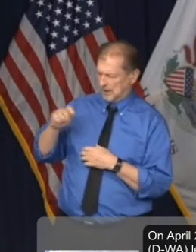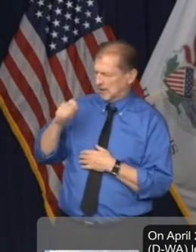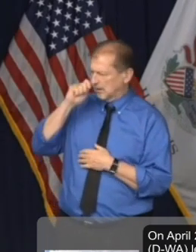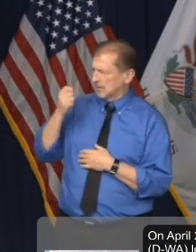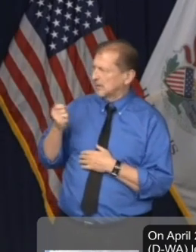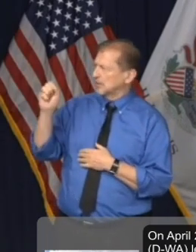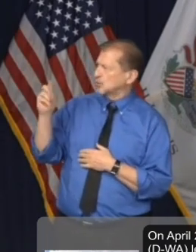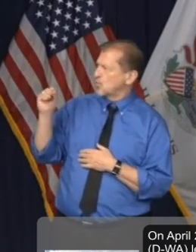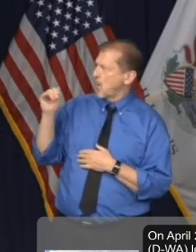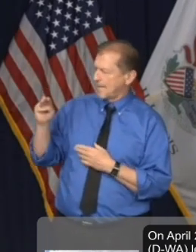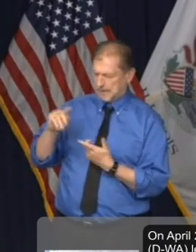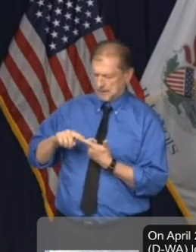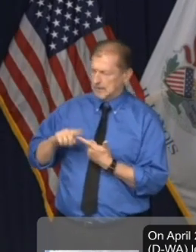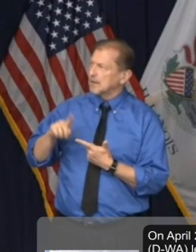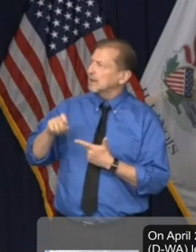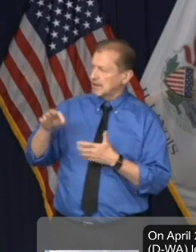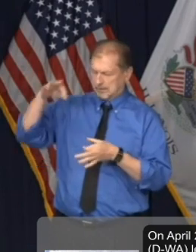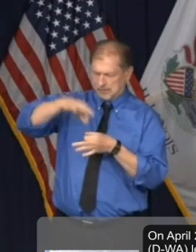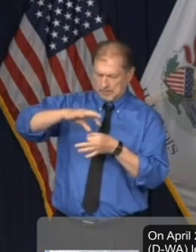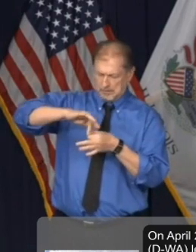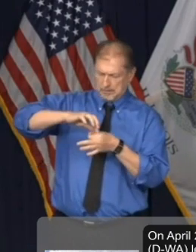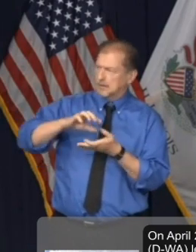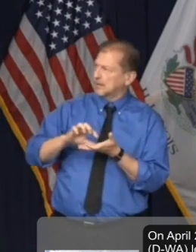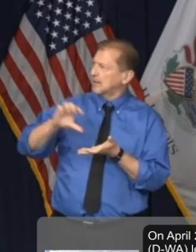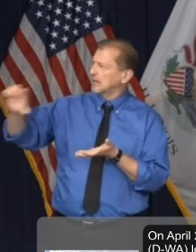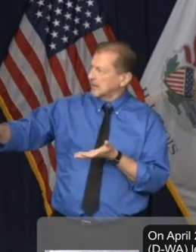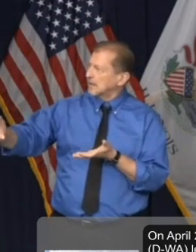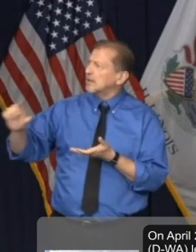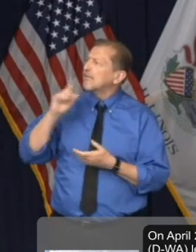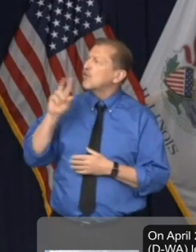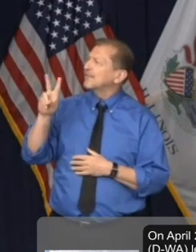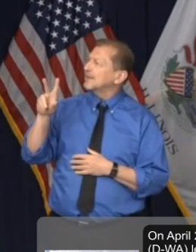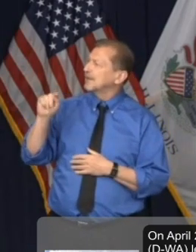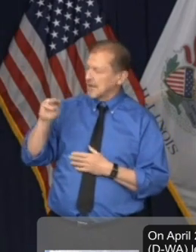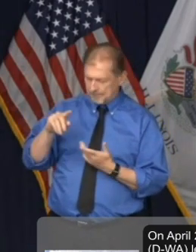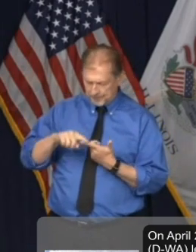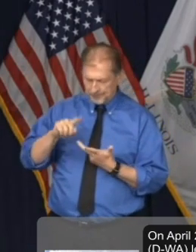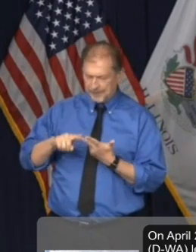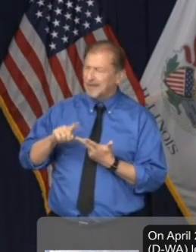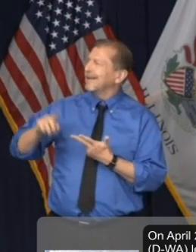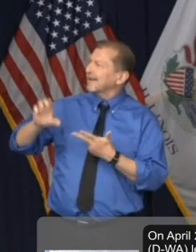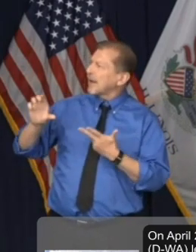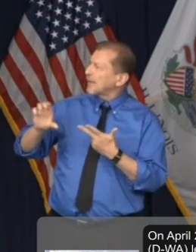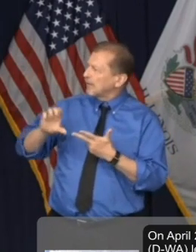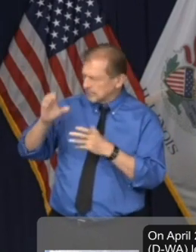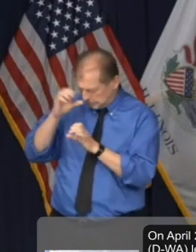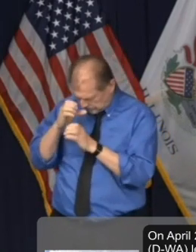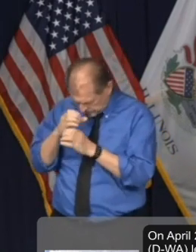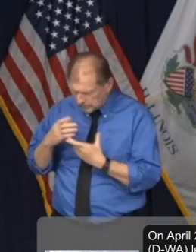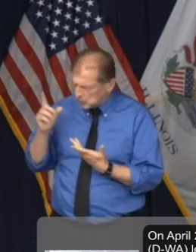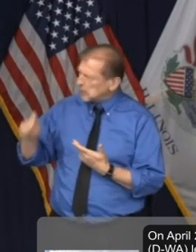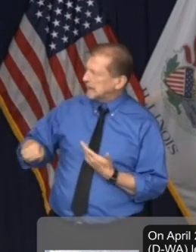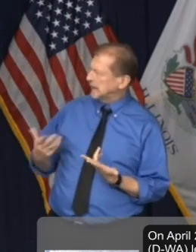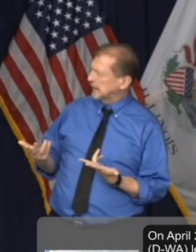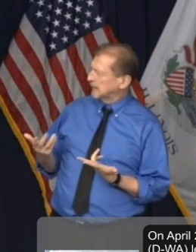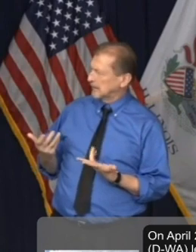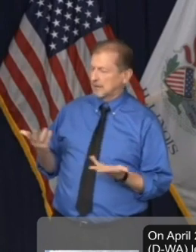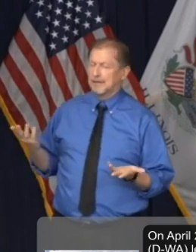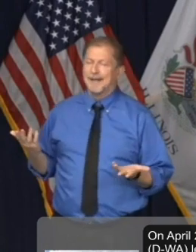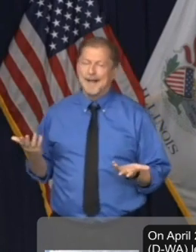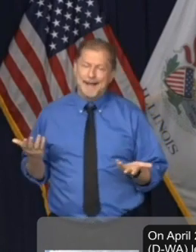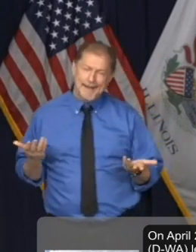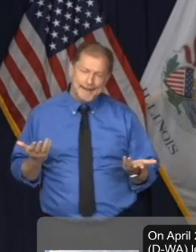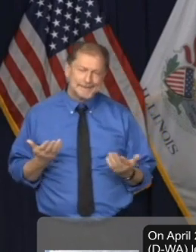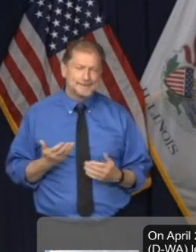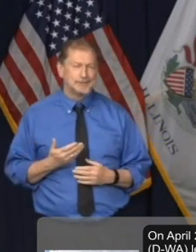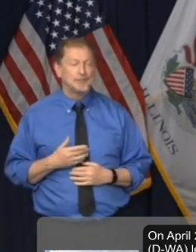need VTM, we all need RNA extractor and reagent. And so, it was an interesting call